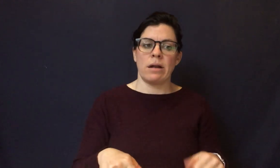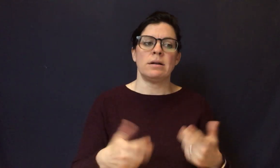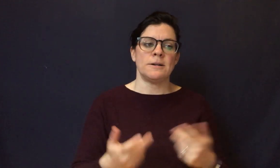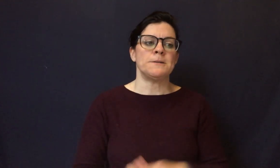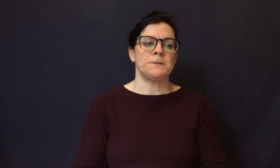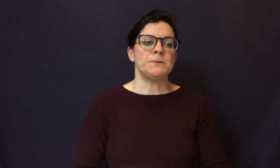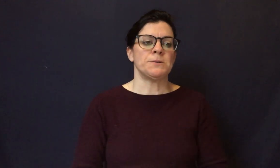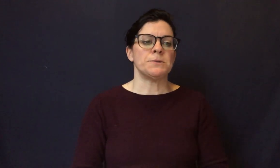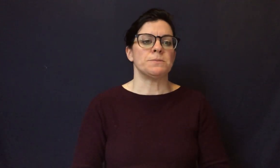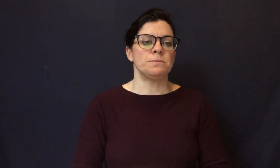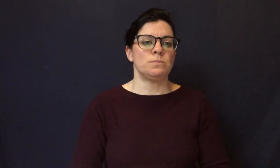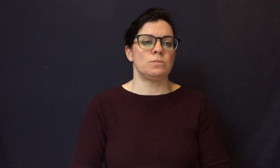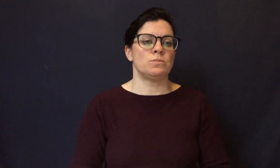more than others, okay?